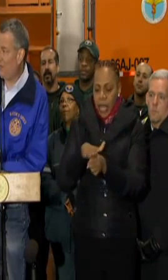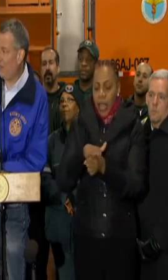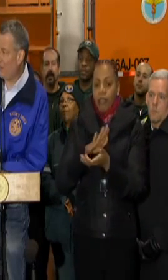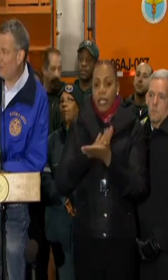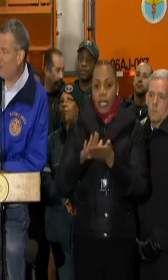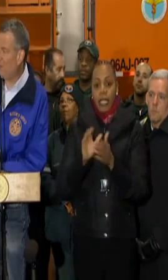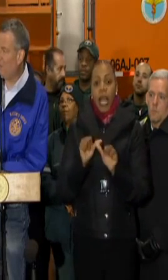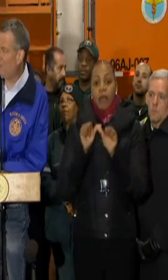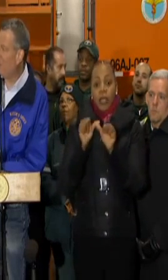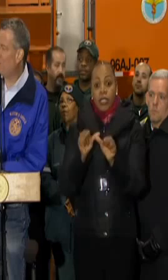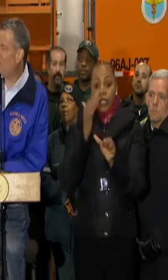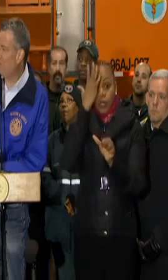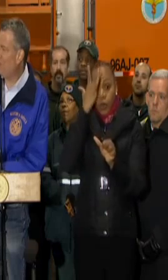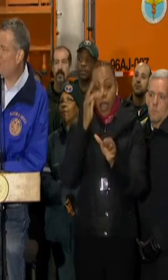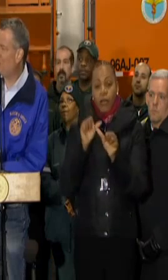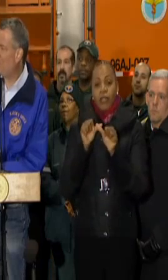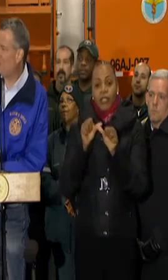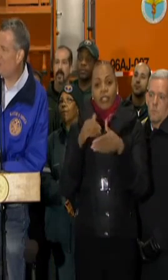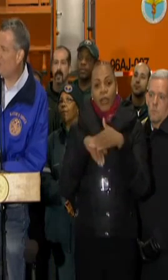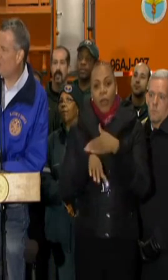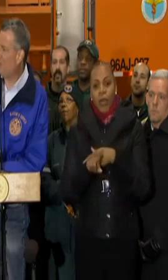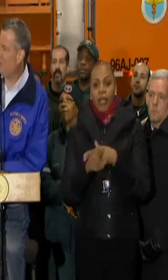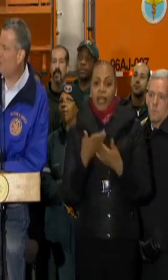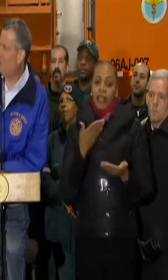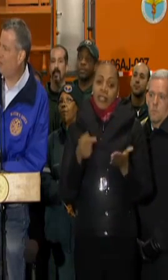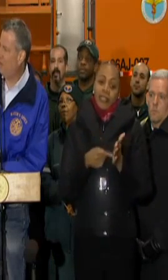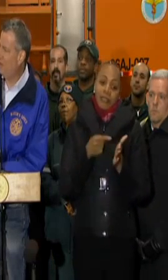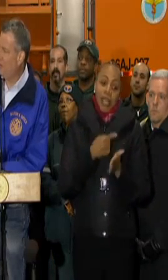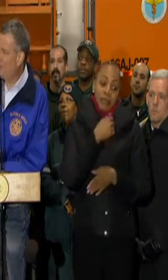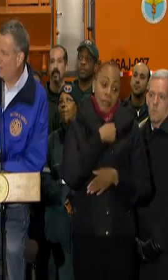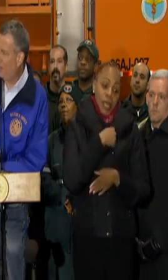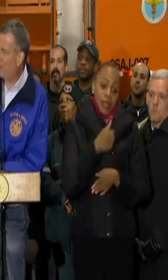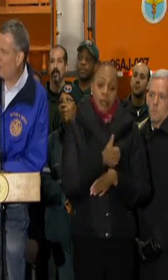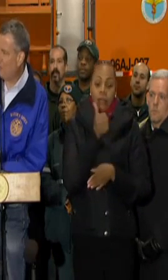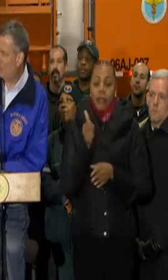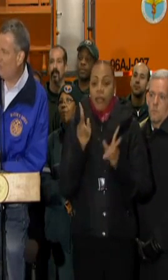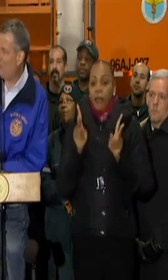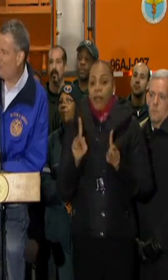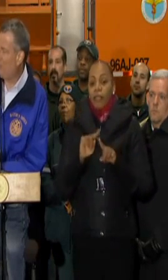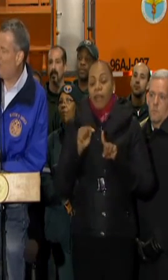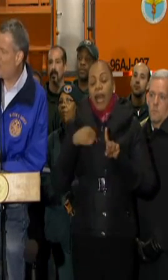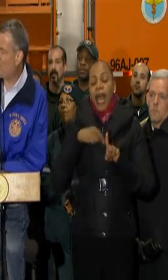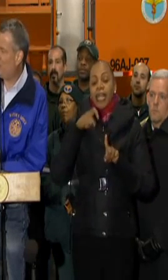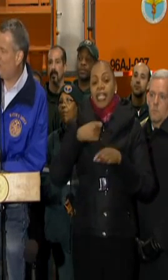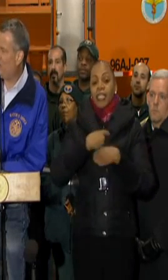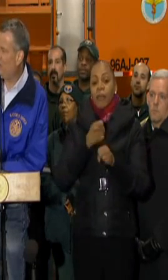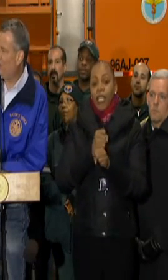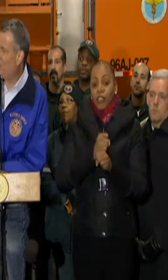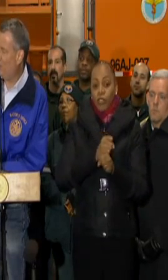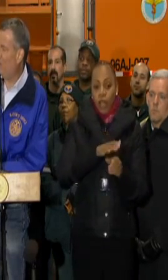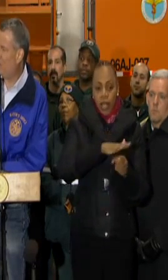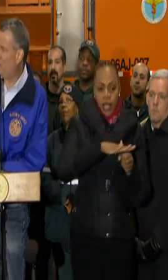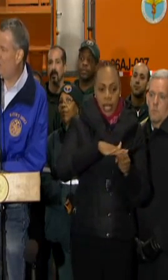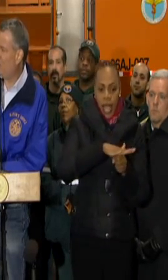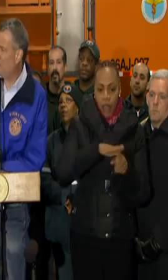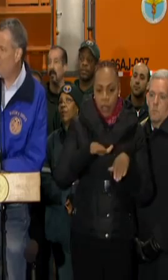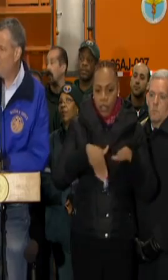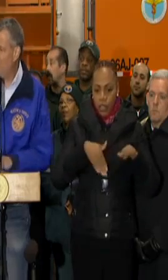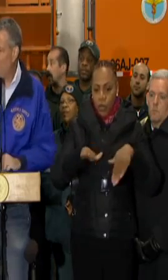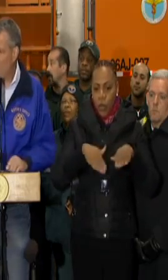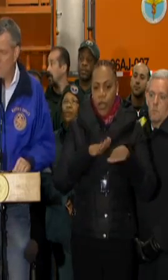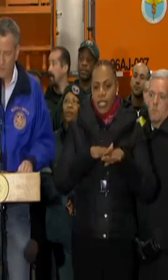to own that house. So sometimes it'll be me, sometimes it might be someone else, but I actually have to make sure that sidewalk is clear whenever the snow